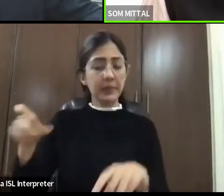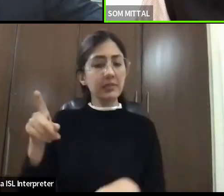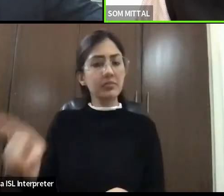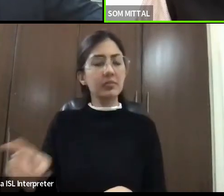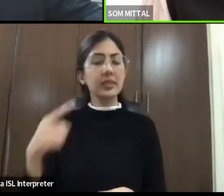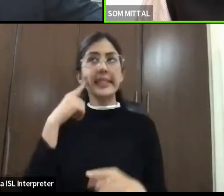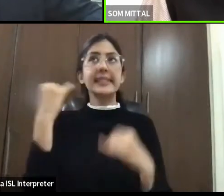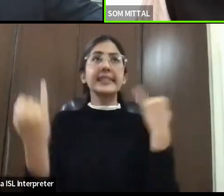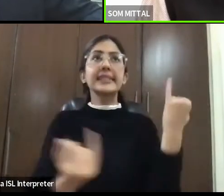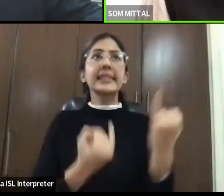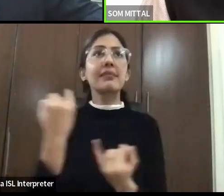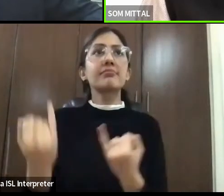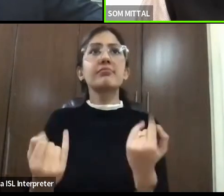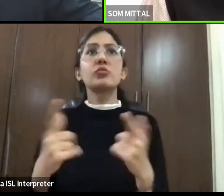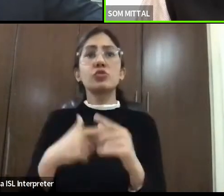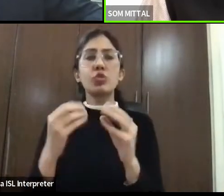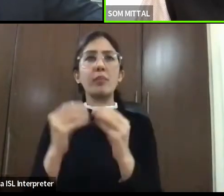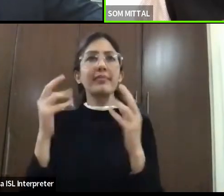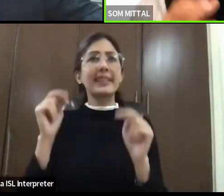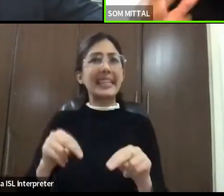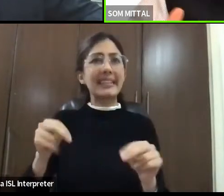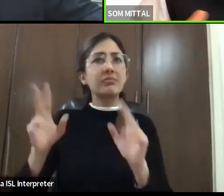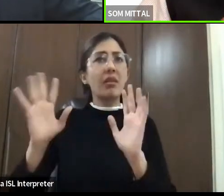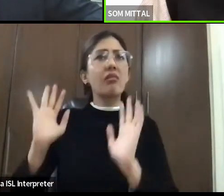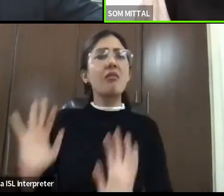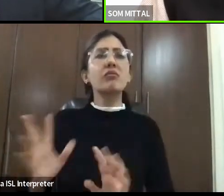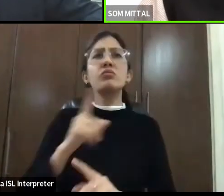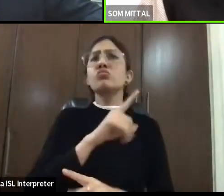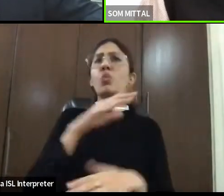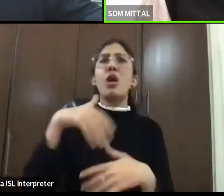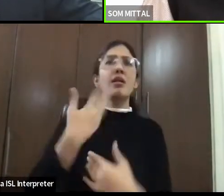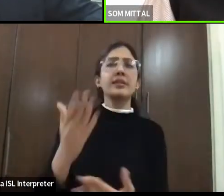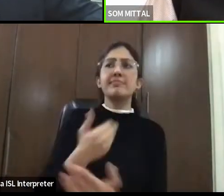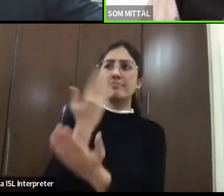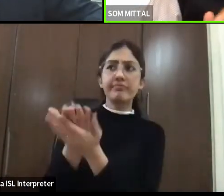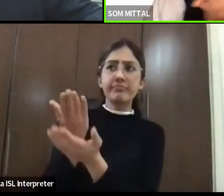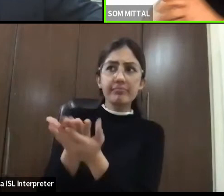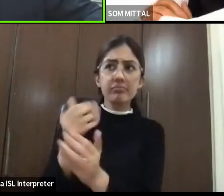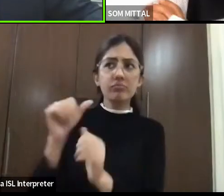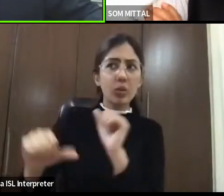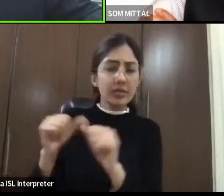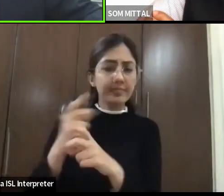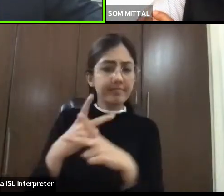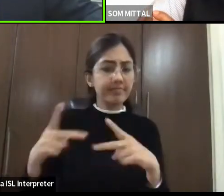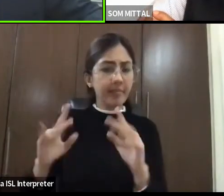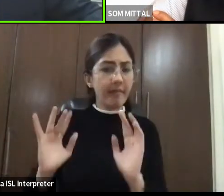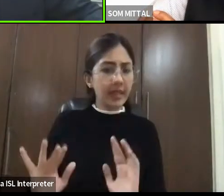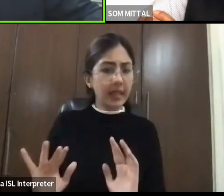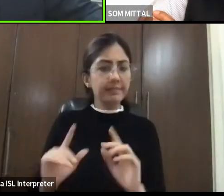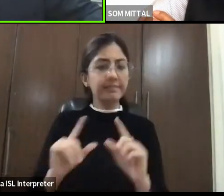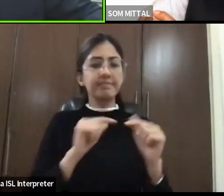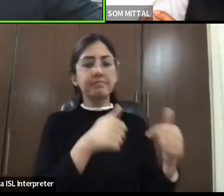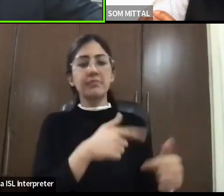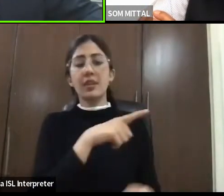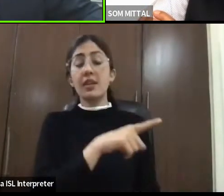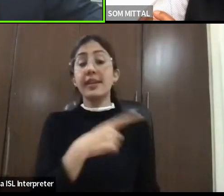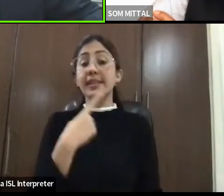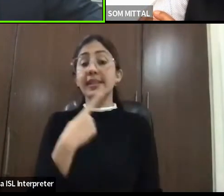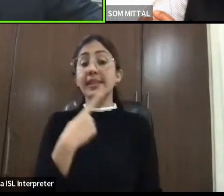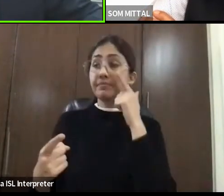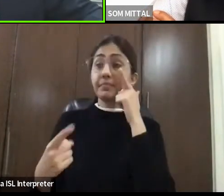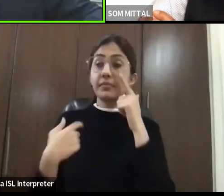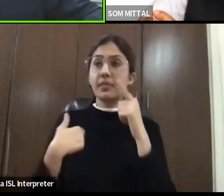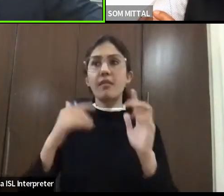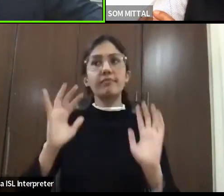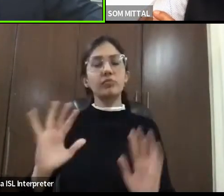Is there any guidance you'd like to give them? Any suggestions you have to them? No, the only one thought I have, Som, is a